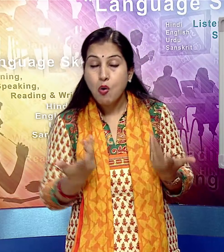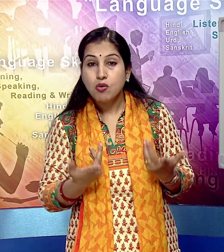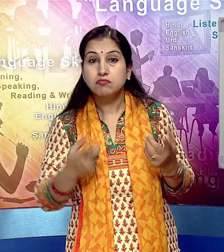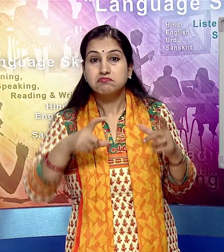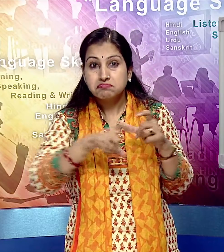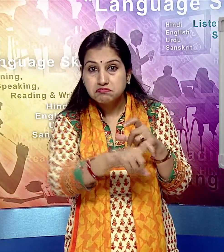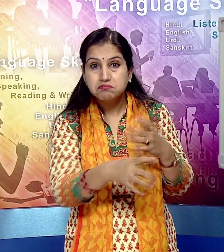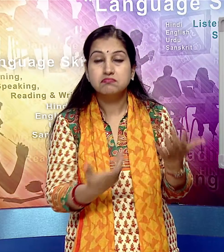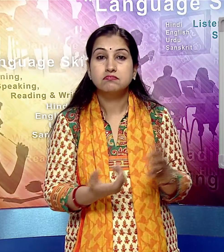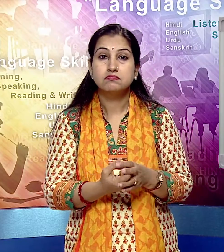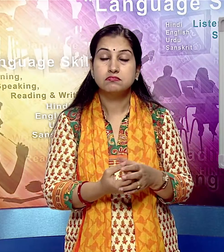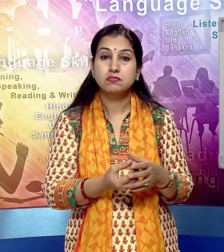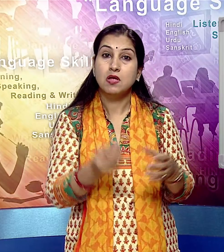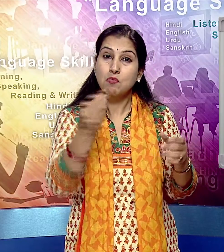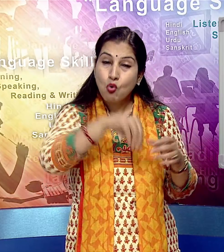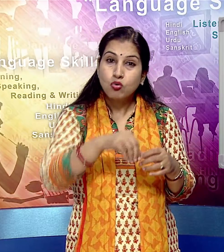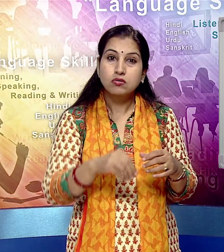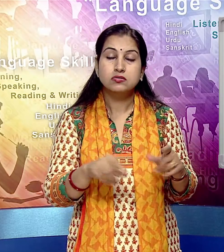addition of chemical like soda,